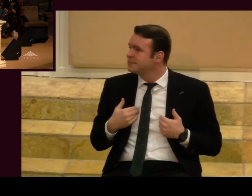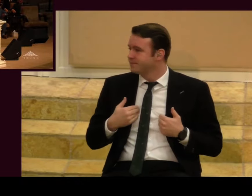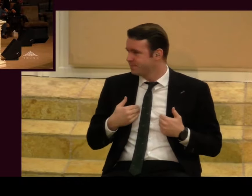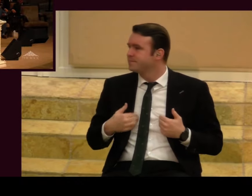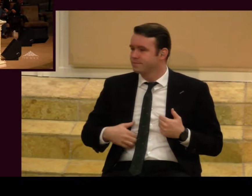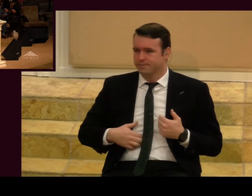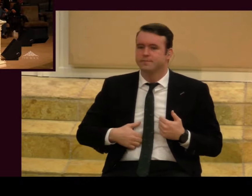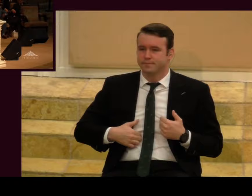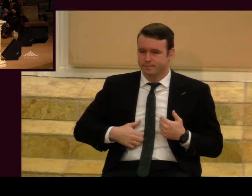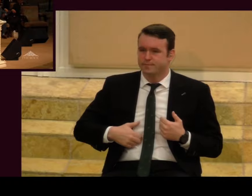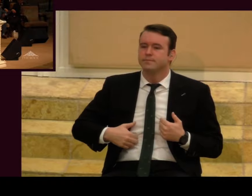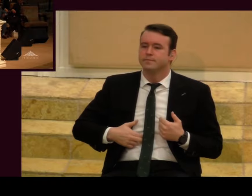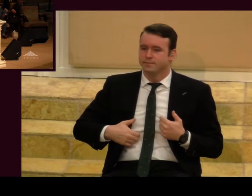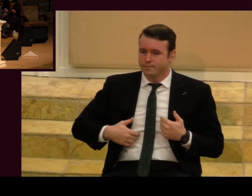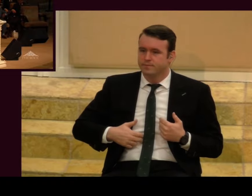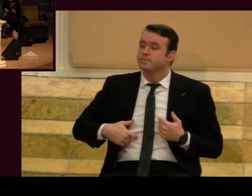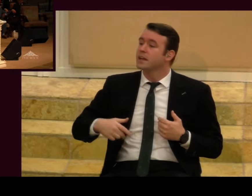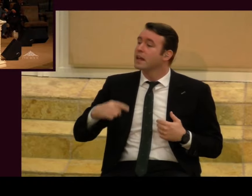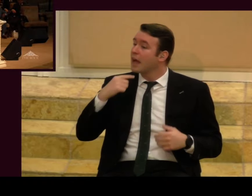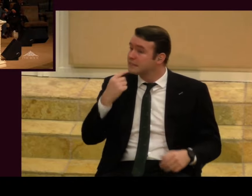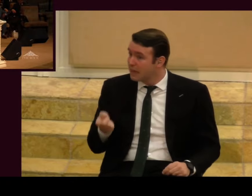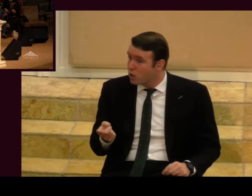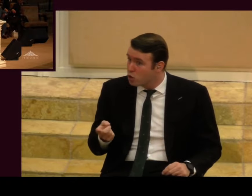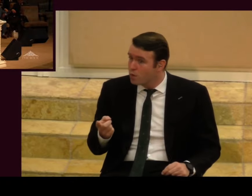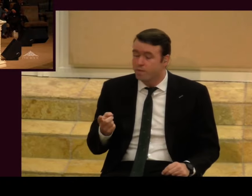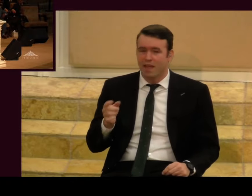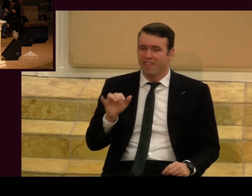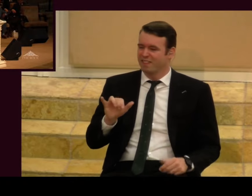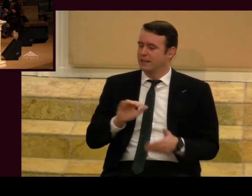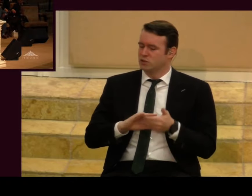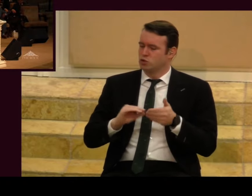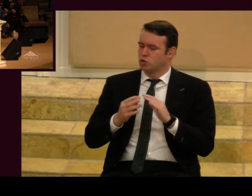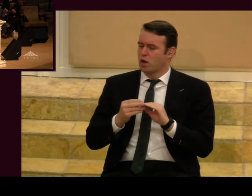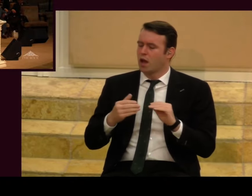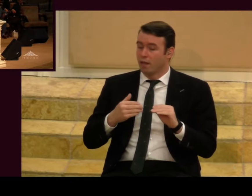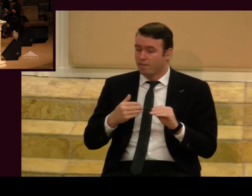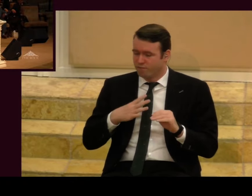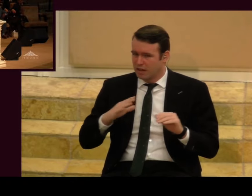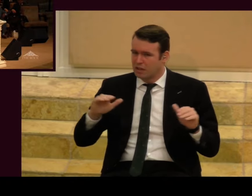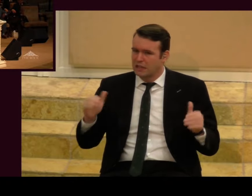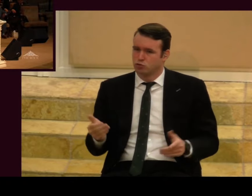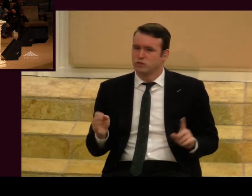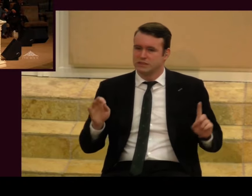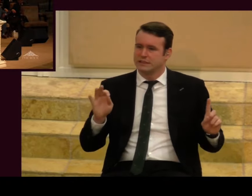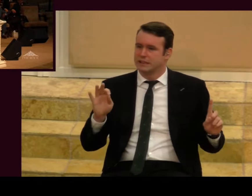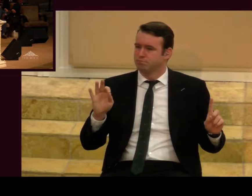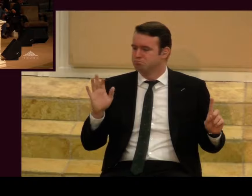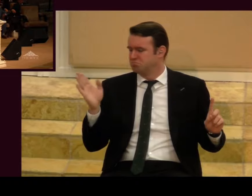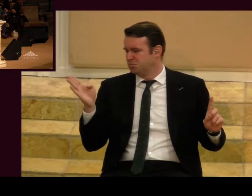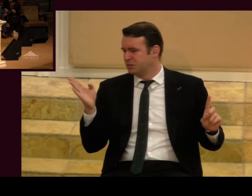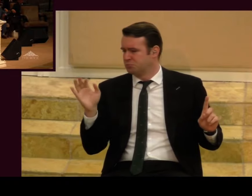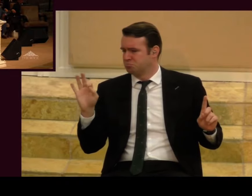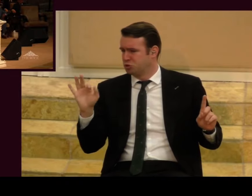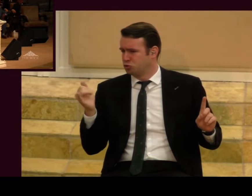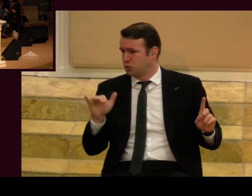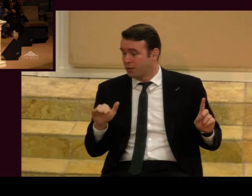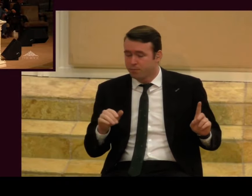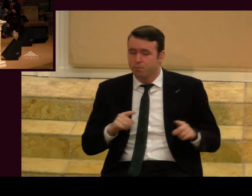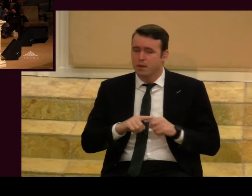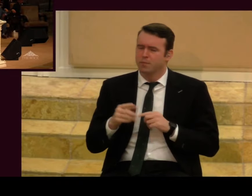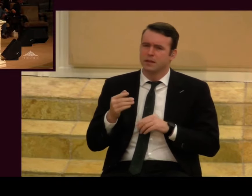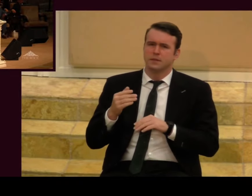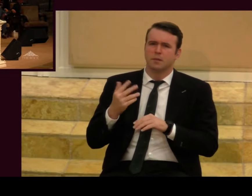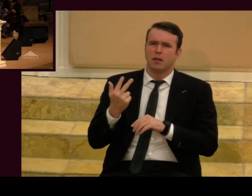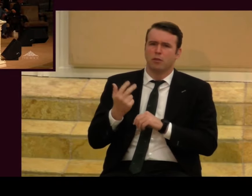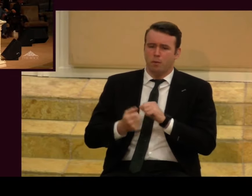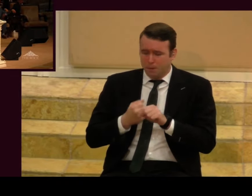them. Amen. And I'll tell you this story, and I'm going to introduce the speaker here tonight. But about a